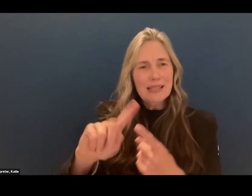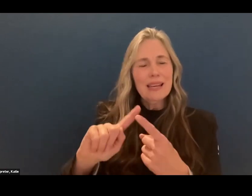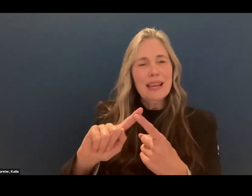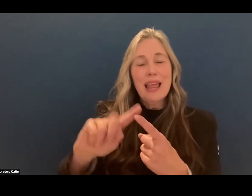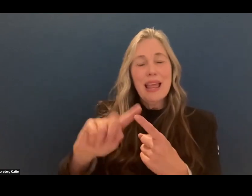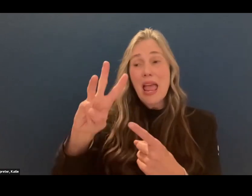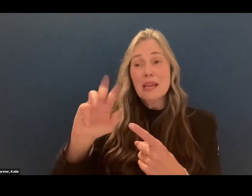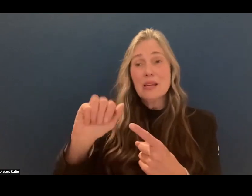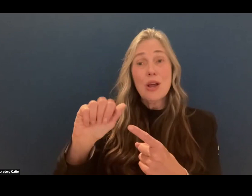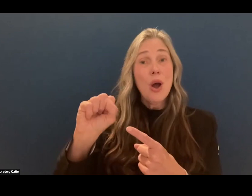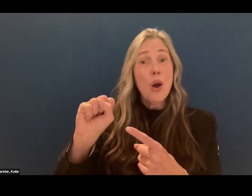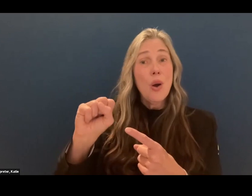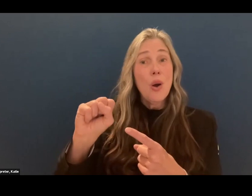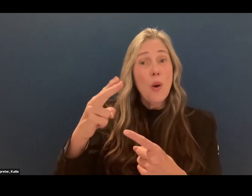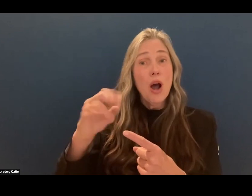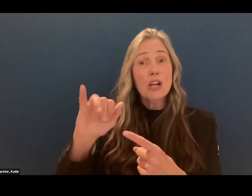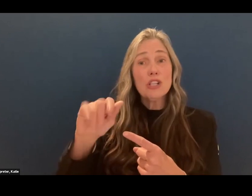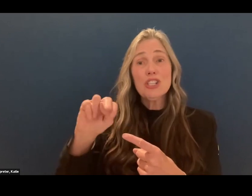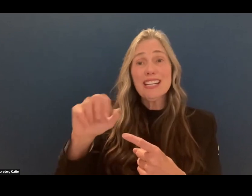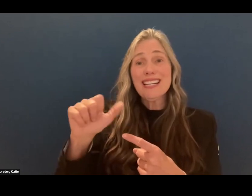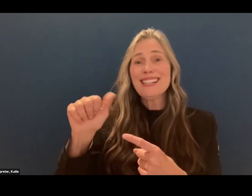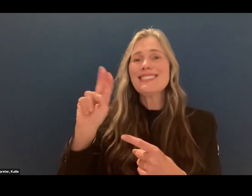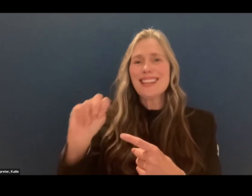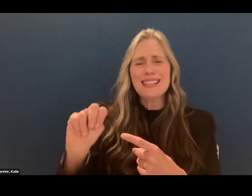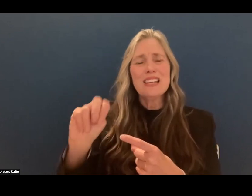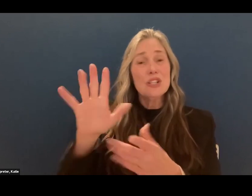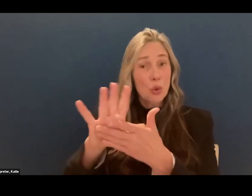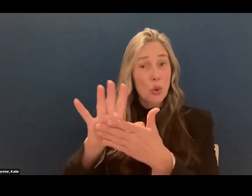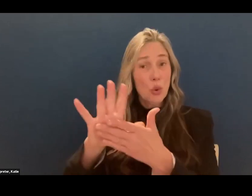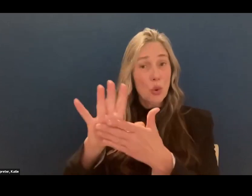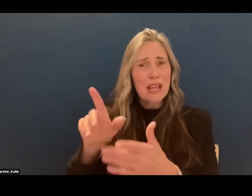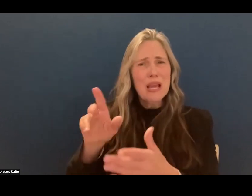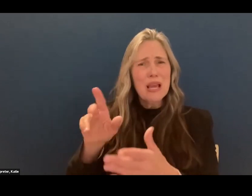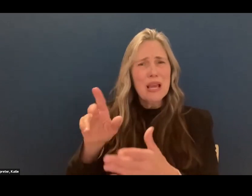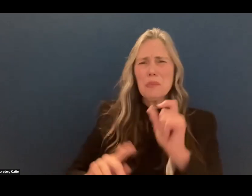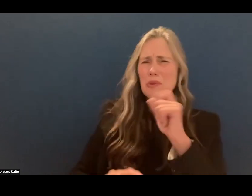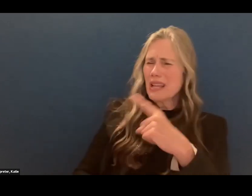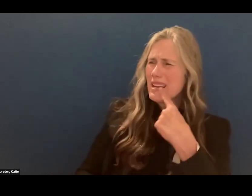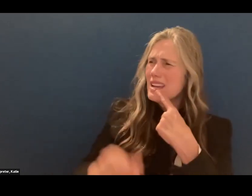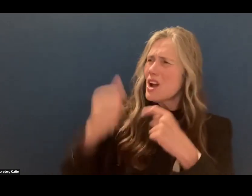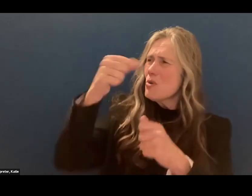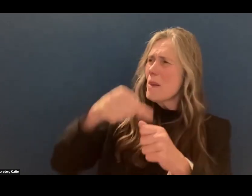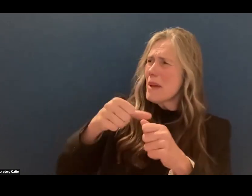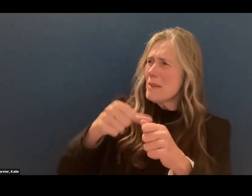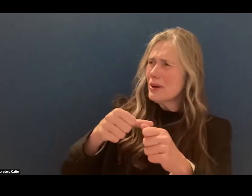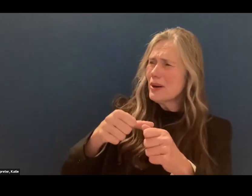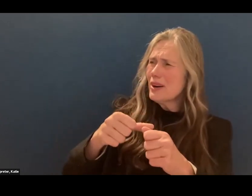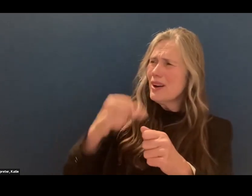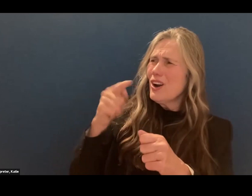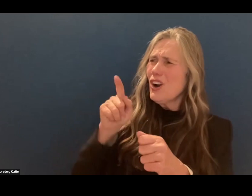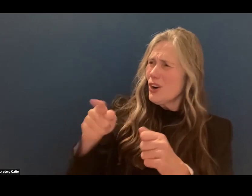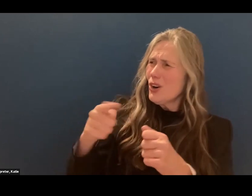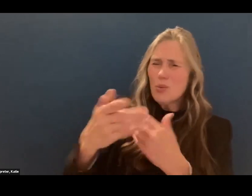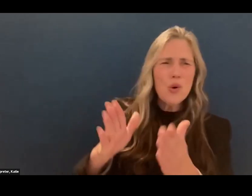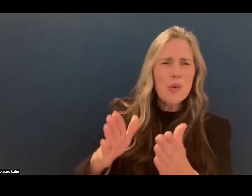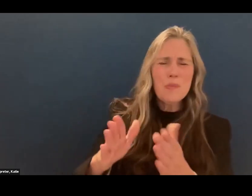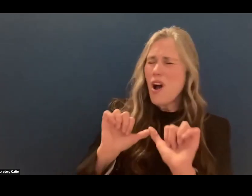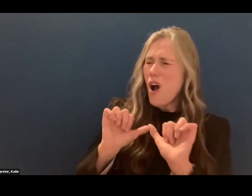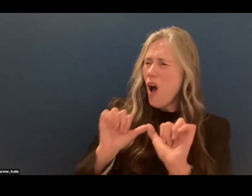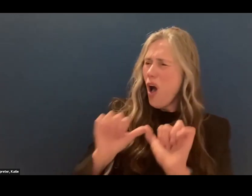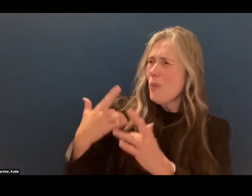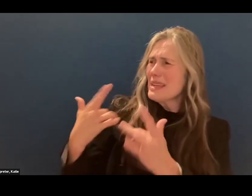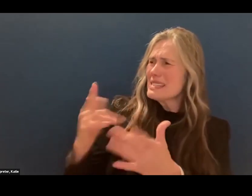she knew where the power lied in terms of that, so she'd have a little extra treat for them, and so she said, oh, that's the secret for having your